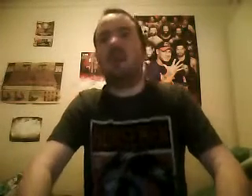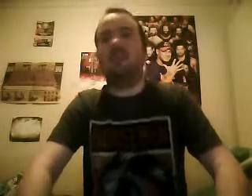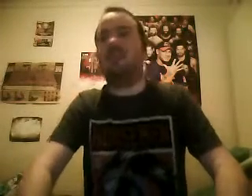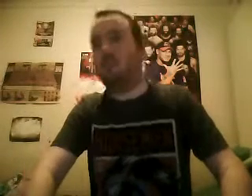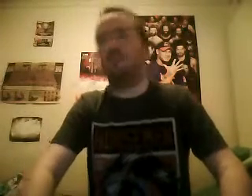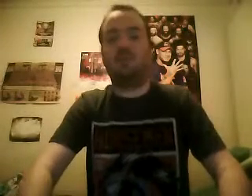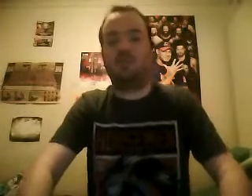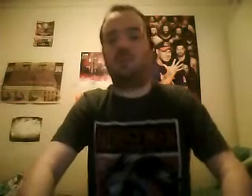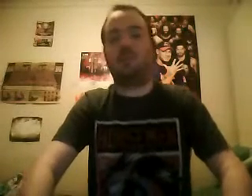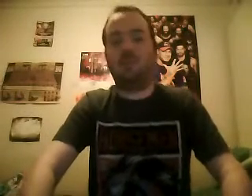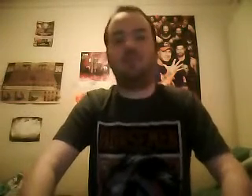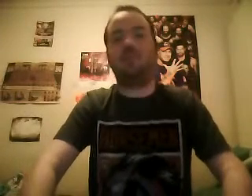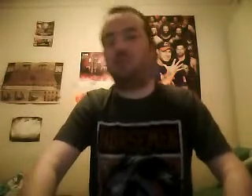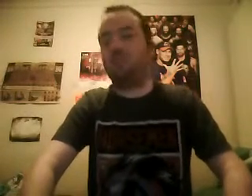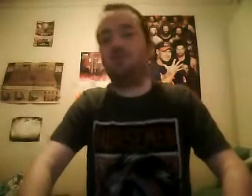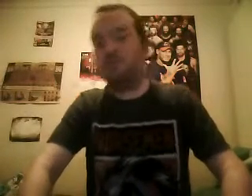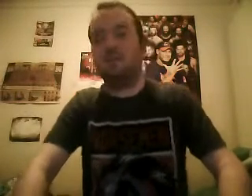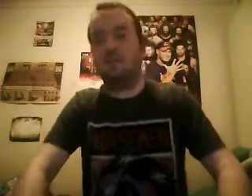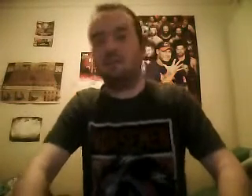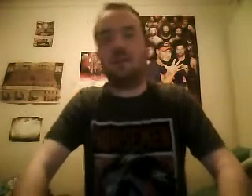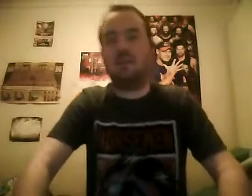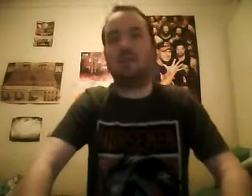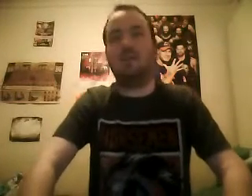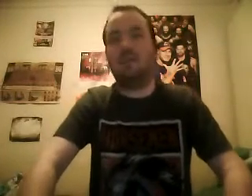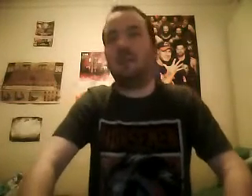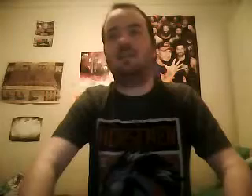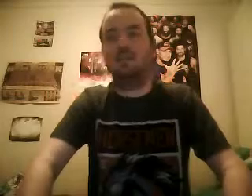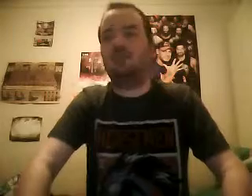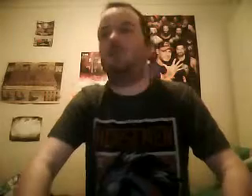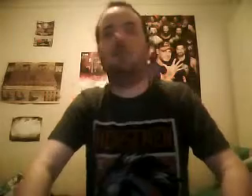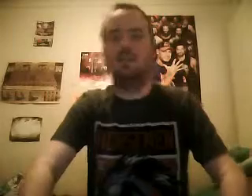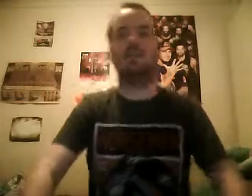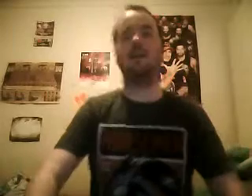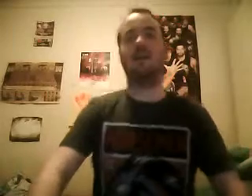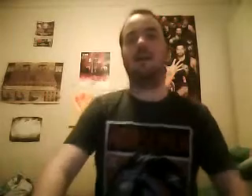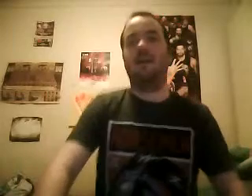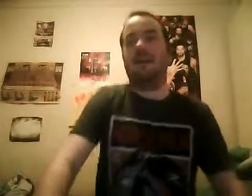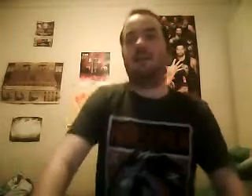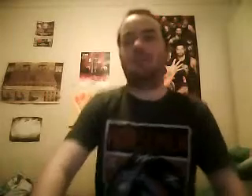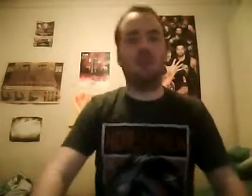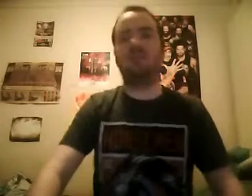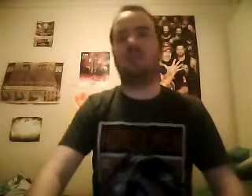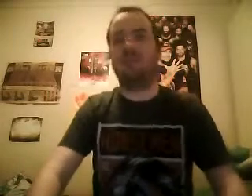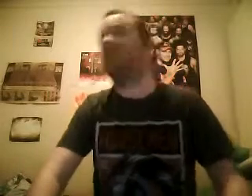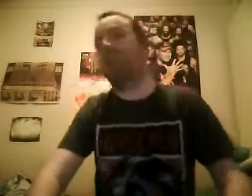Team Champion Division. The SmackDown Tag Team Division who? And then Rowan says,